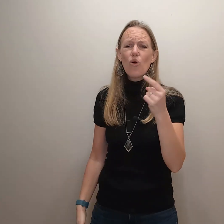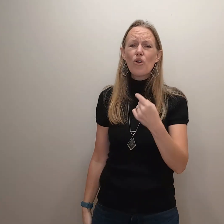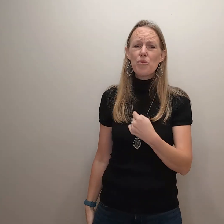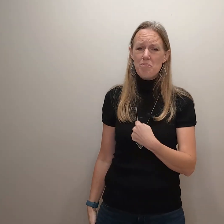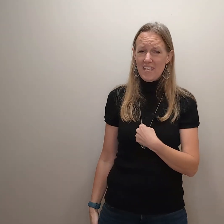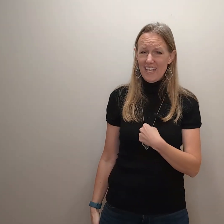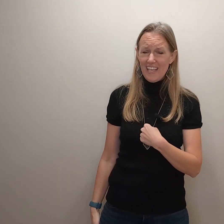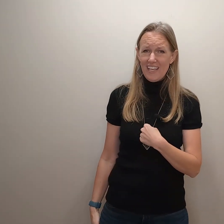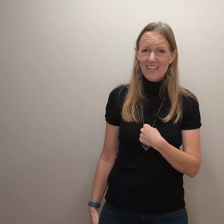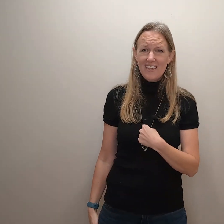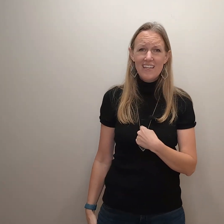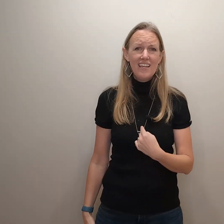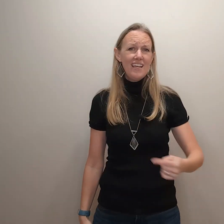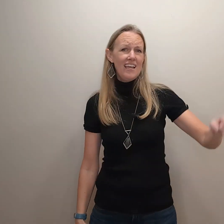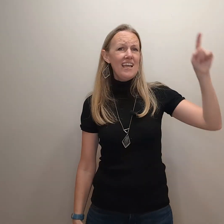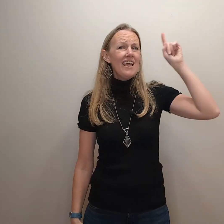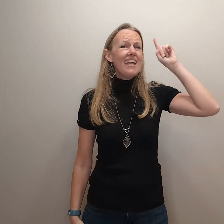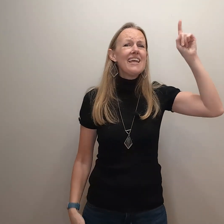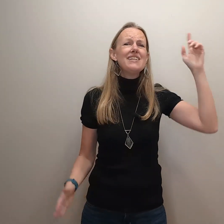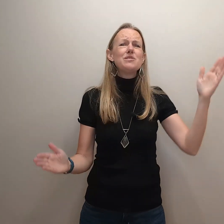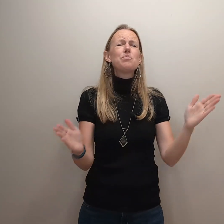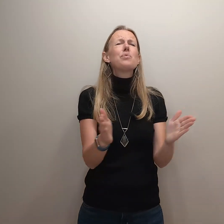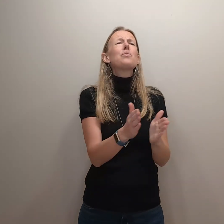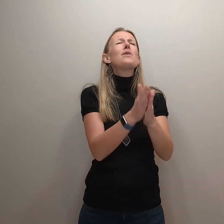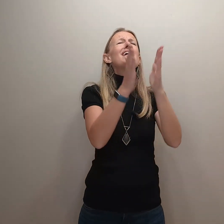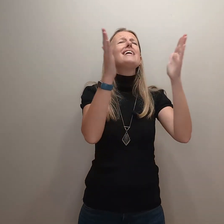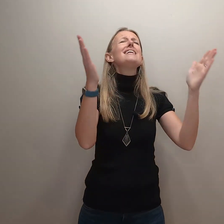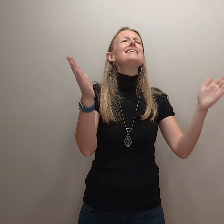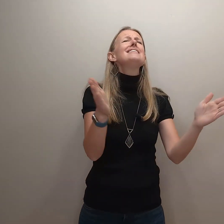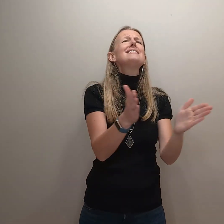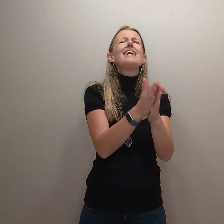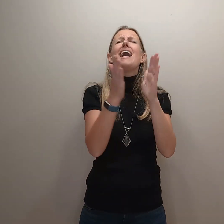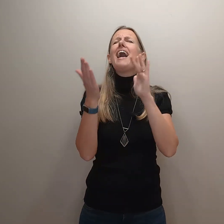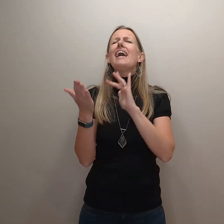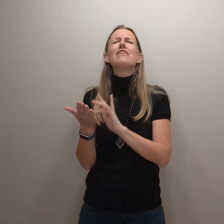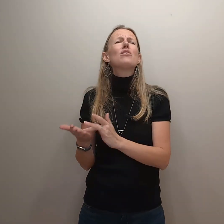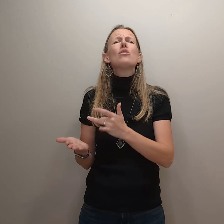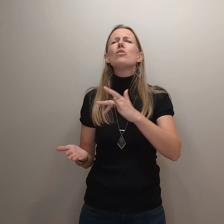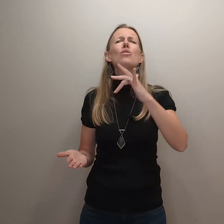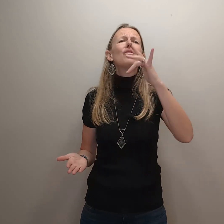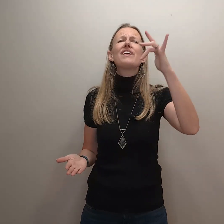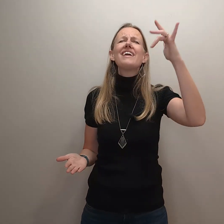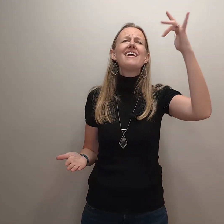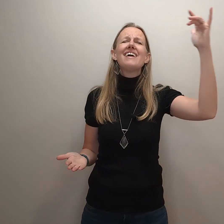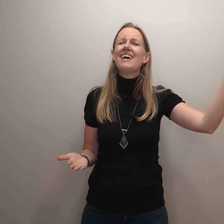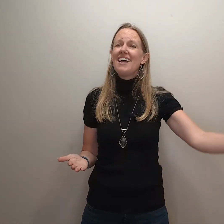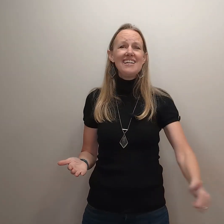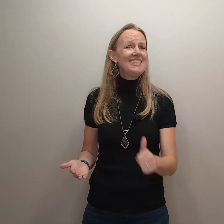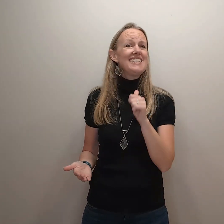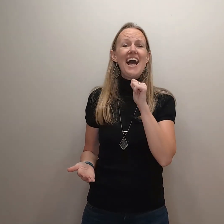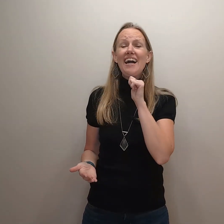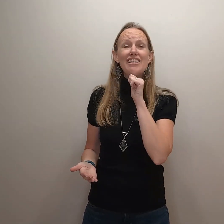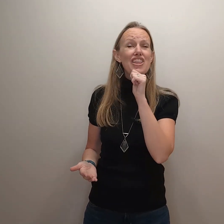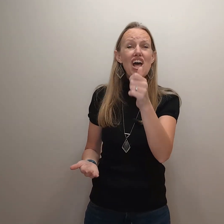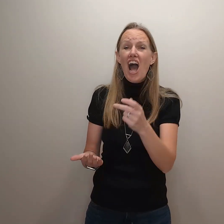for me. His praise and glory shall